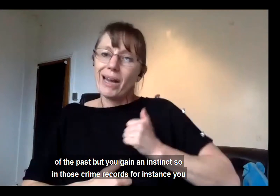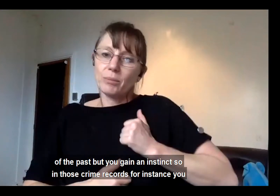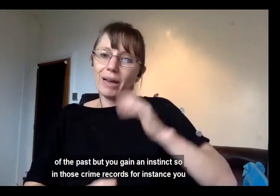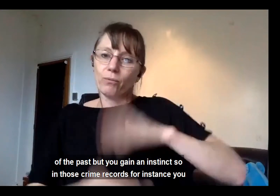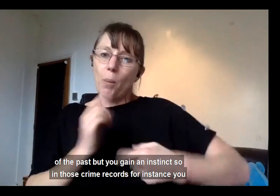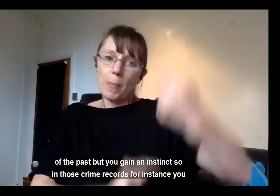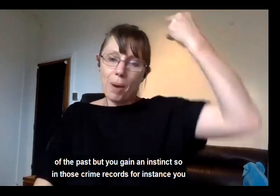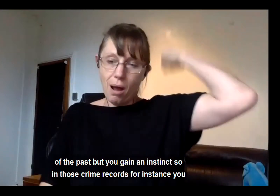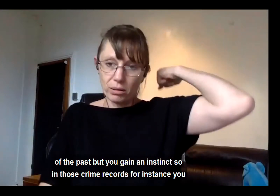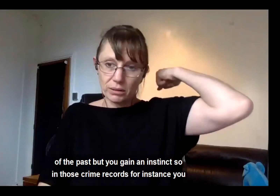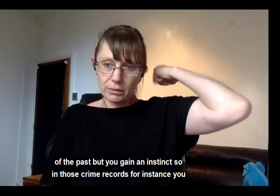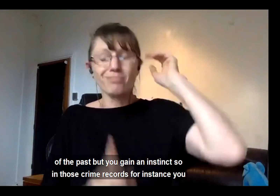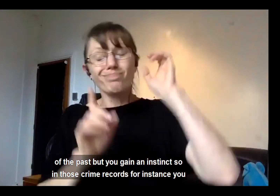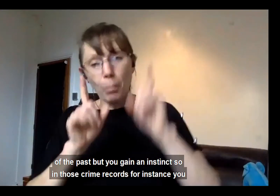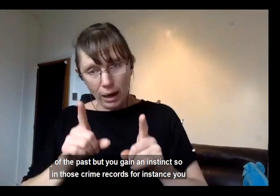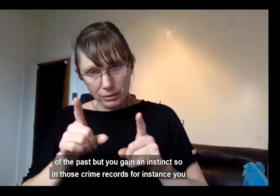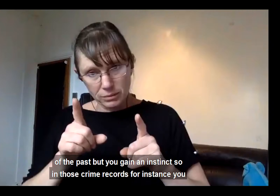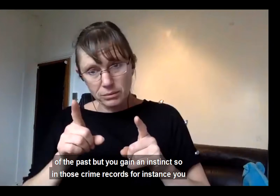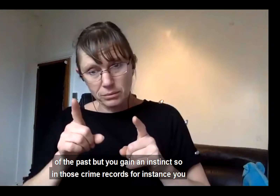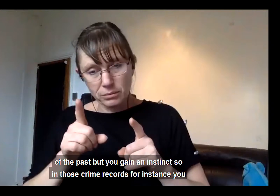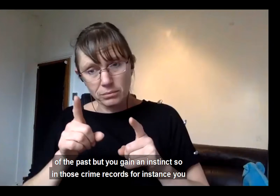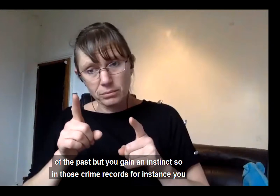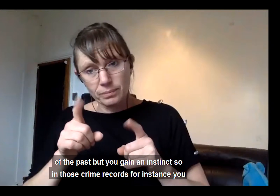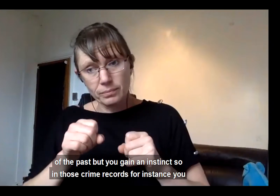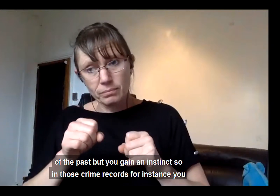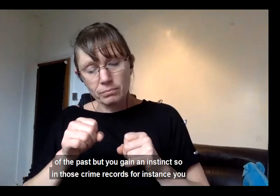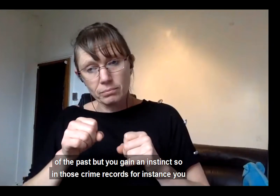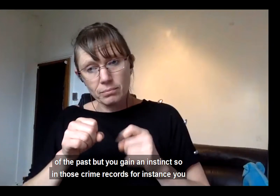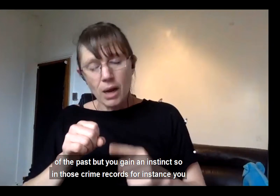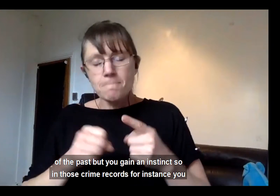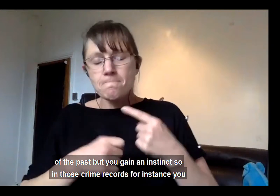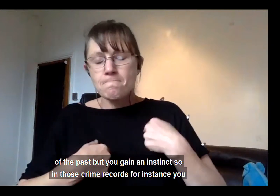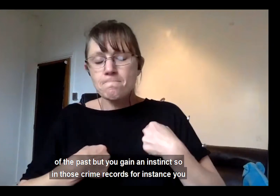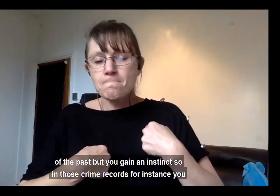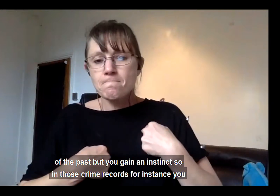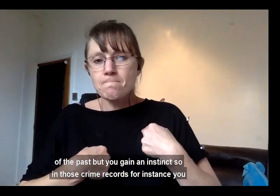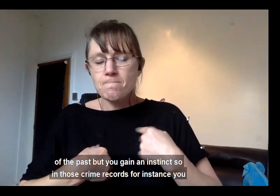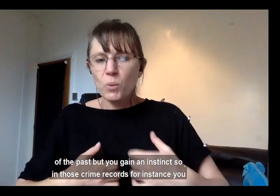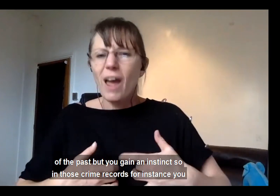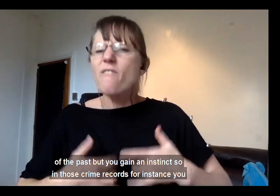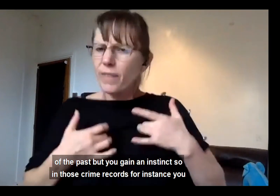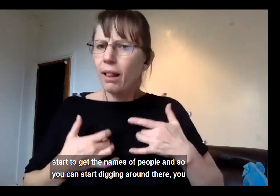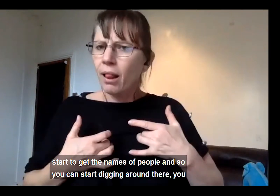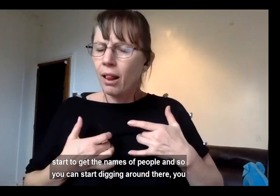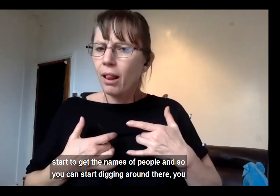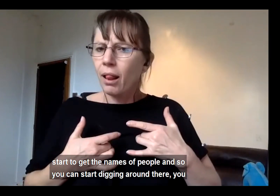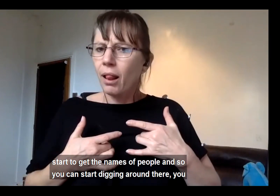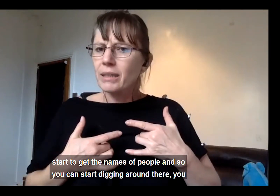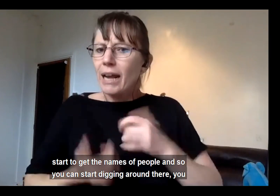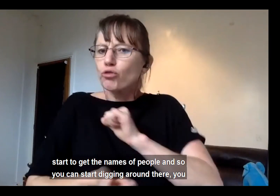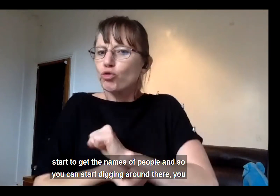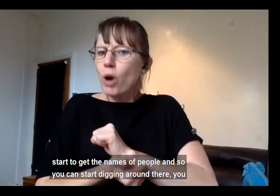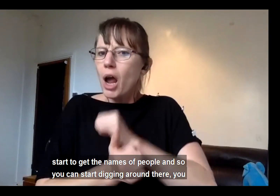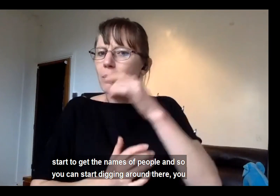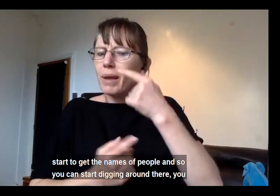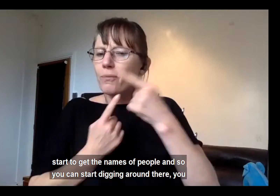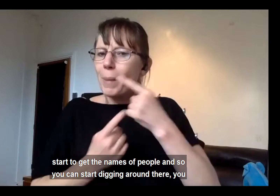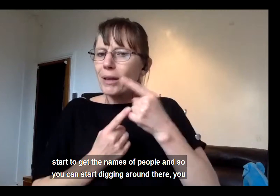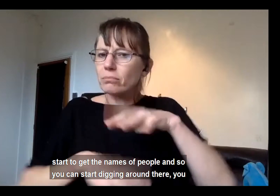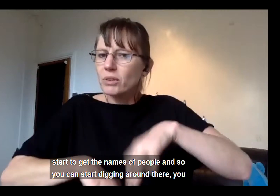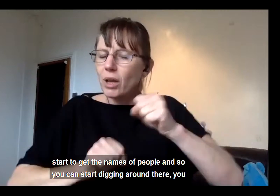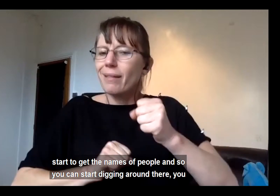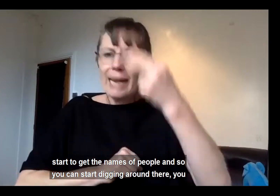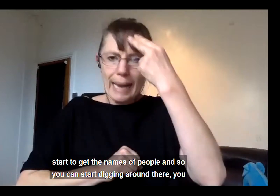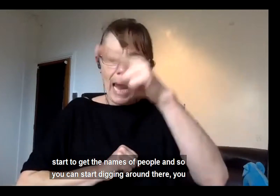But you gain an instinct. So in those crime records, for instance, you start to get the names of